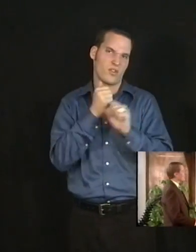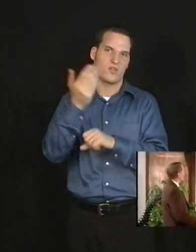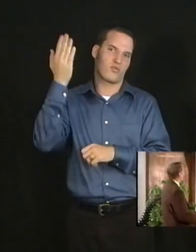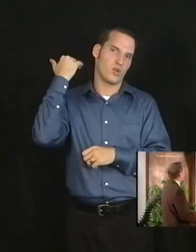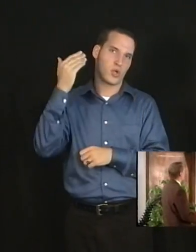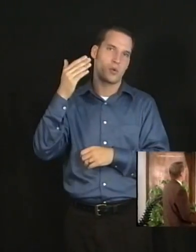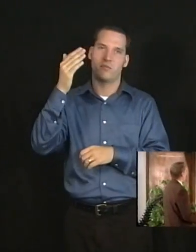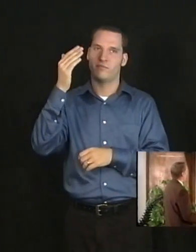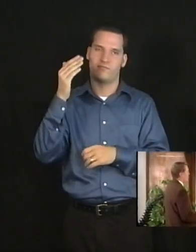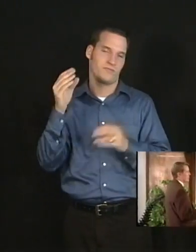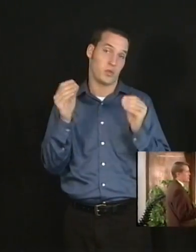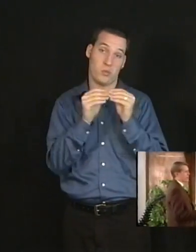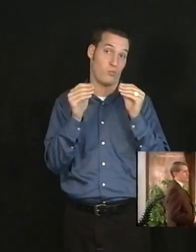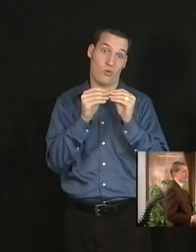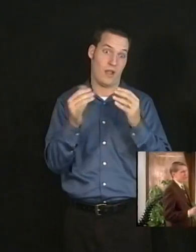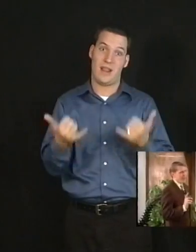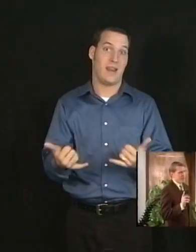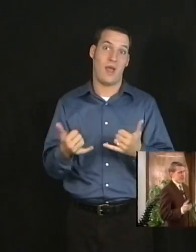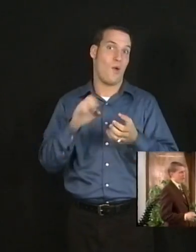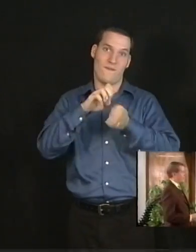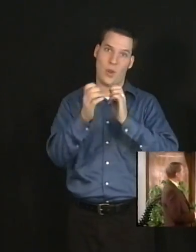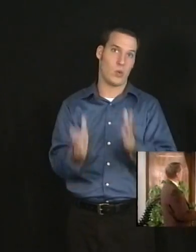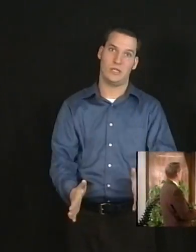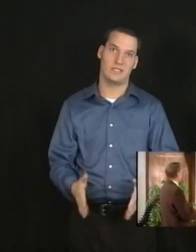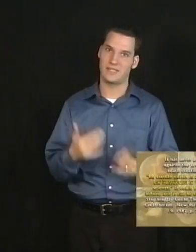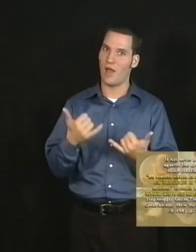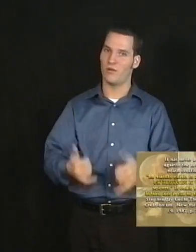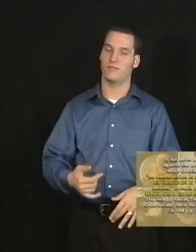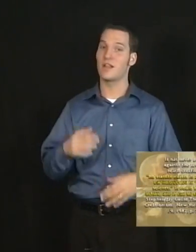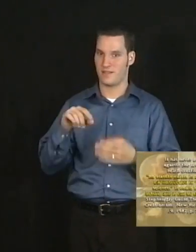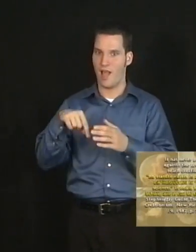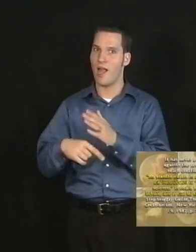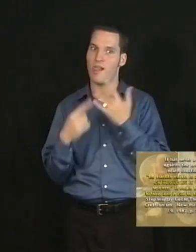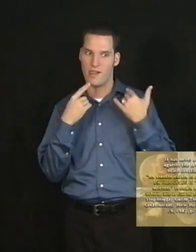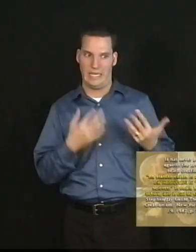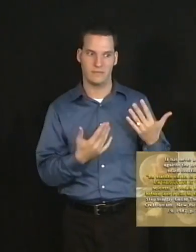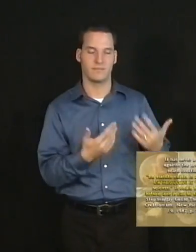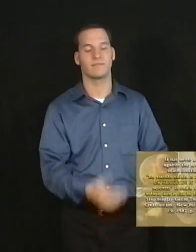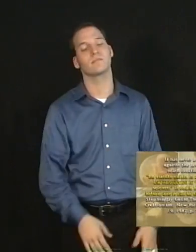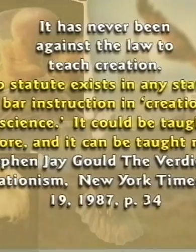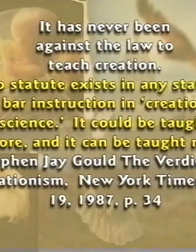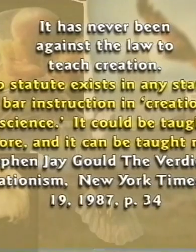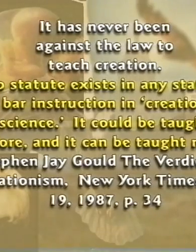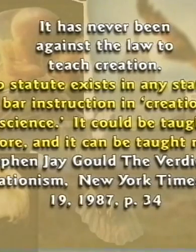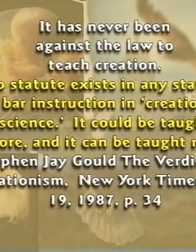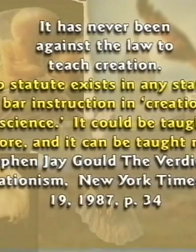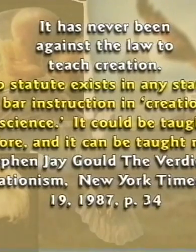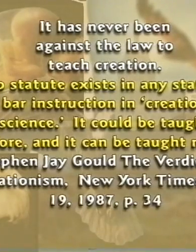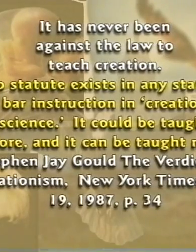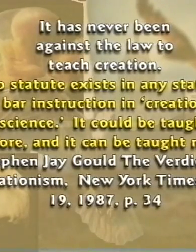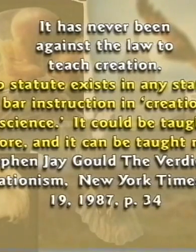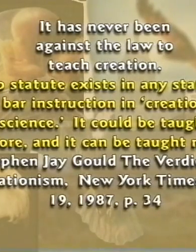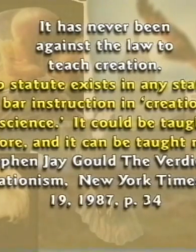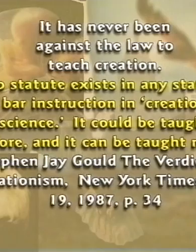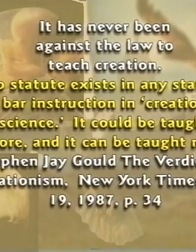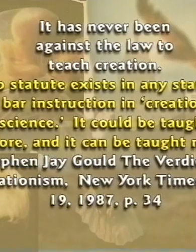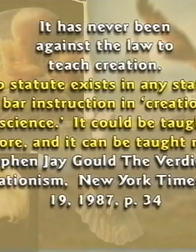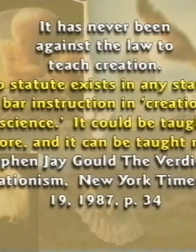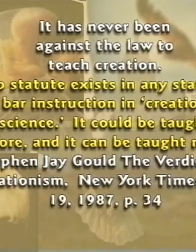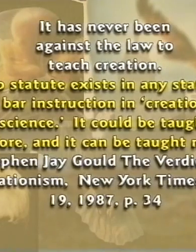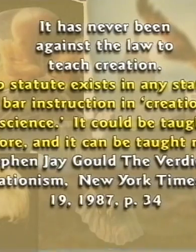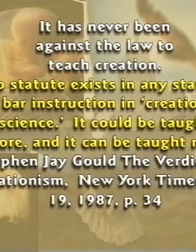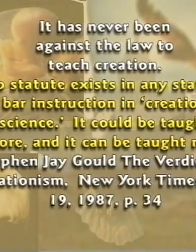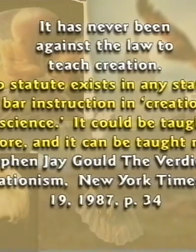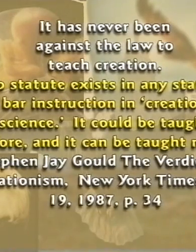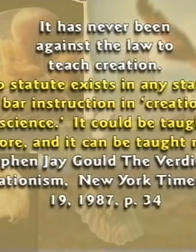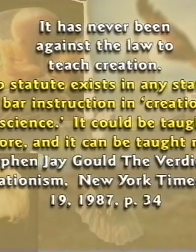But Stephen Gould said after the verdict, he said, no statute exists in any state to bar instruction in creation science. It could be taught before